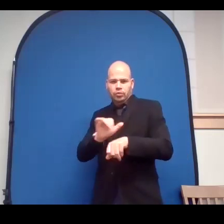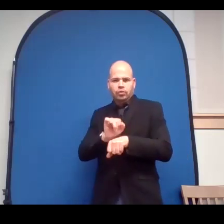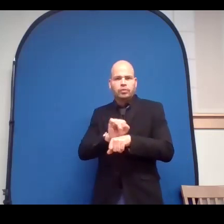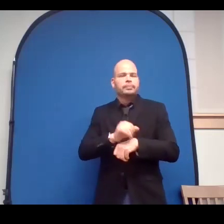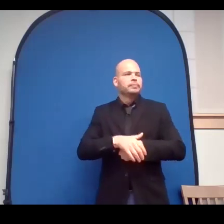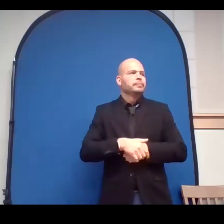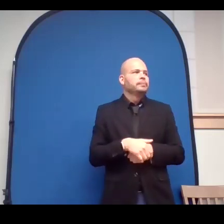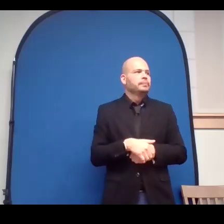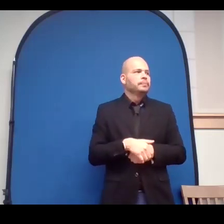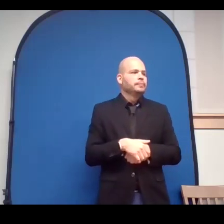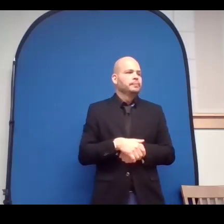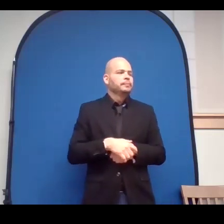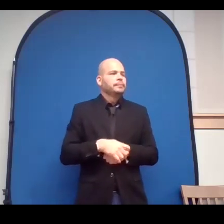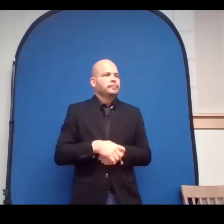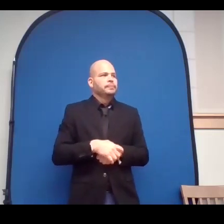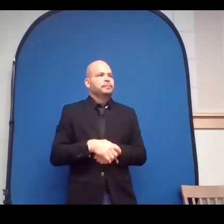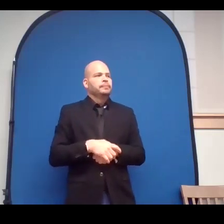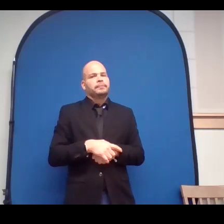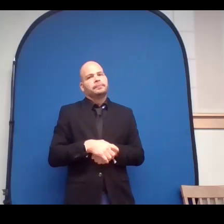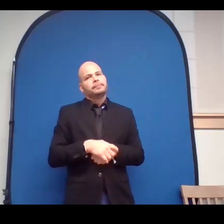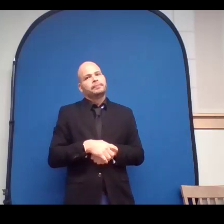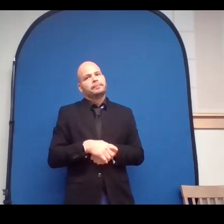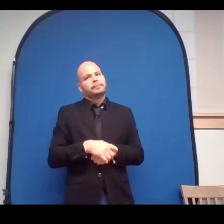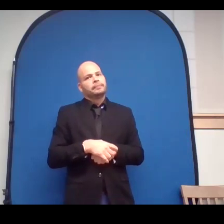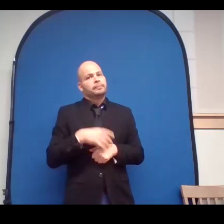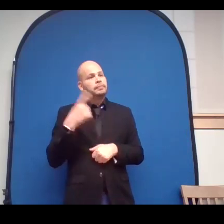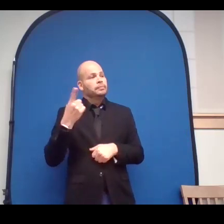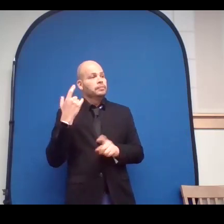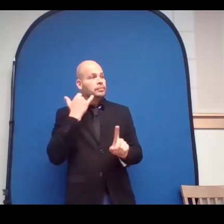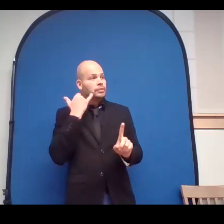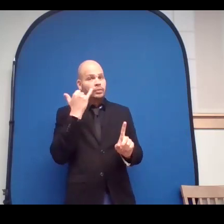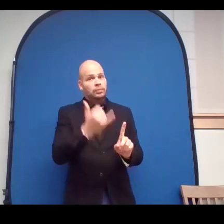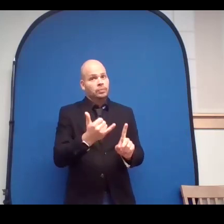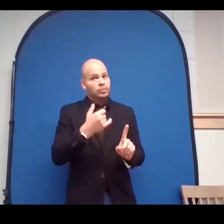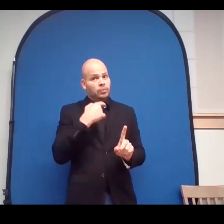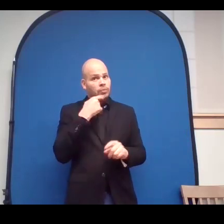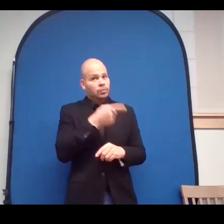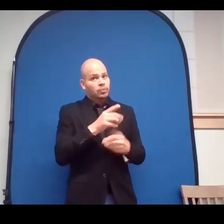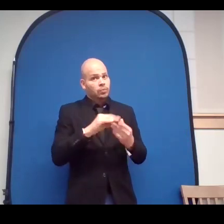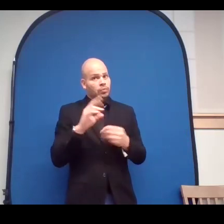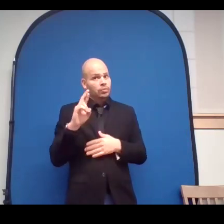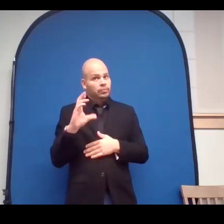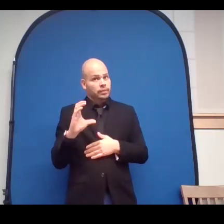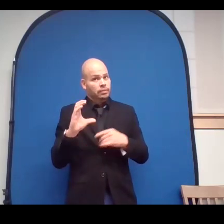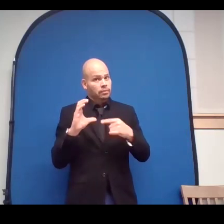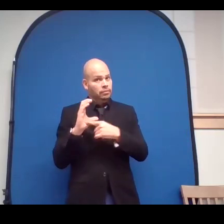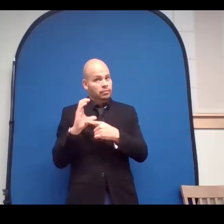you learned from a phone call about Card's misconduct at West Point? Yes, sir. And you heard